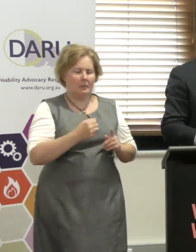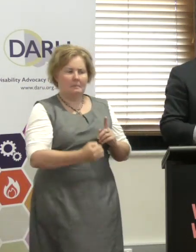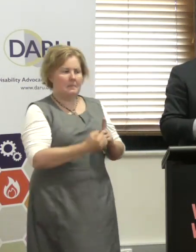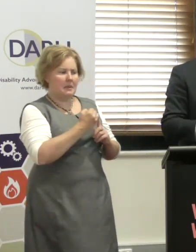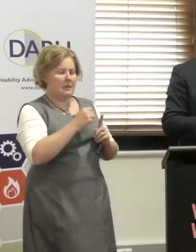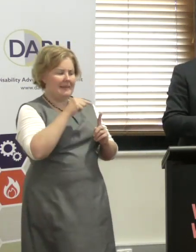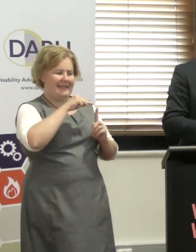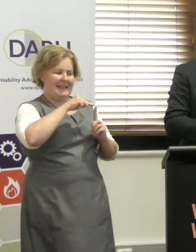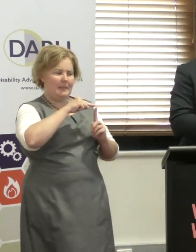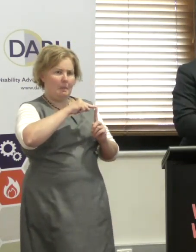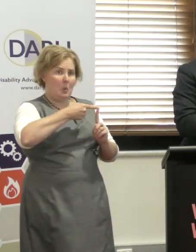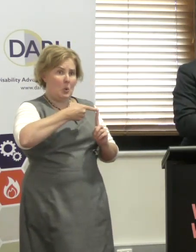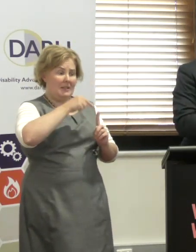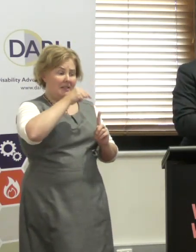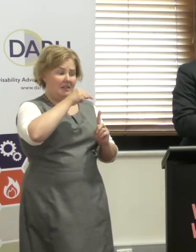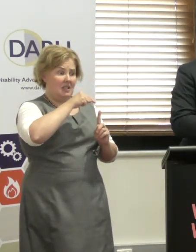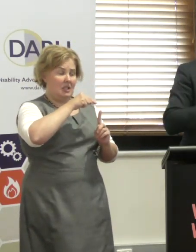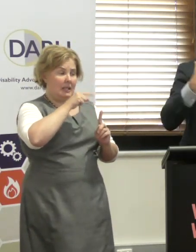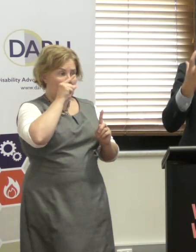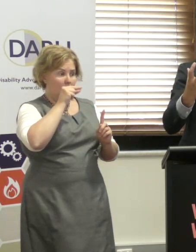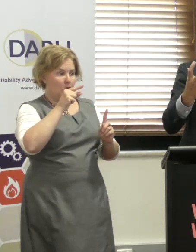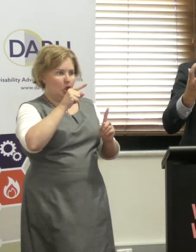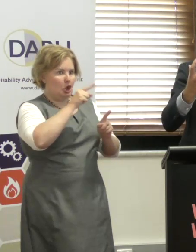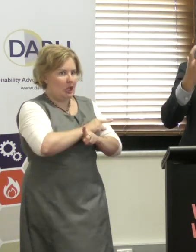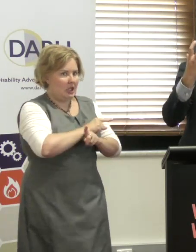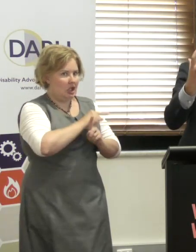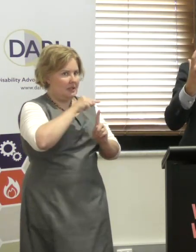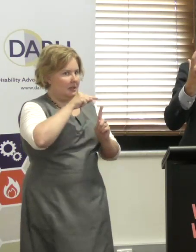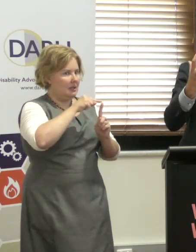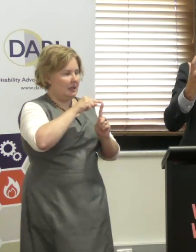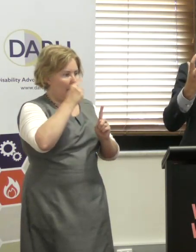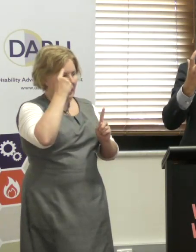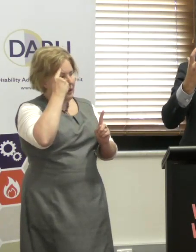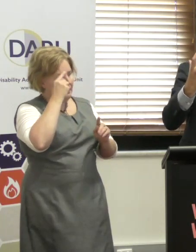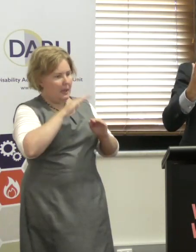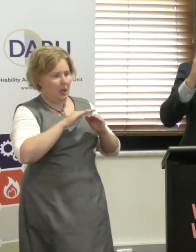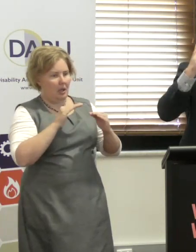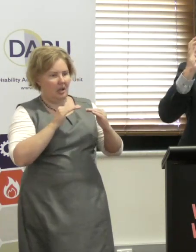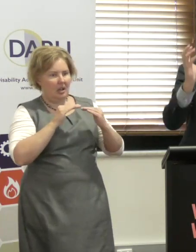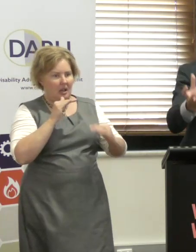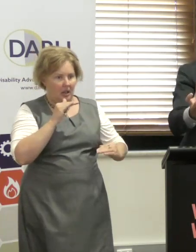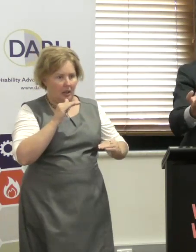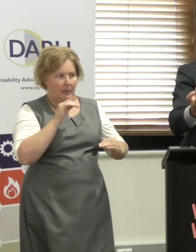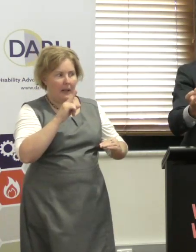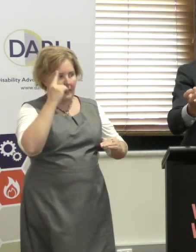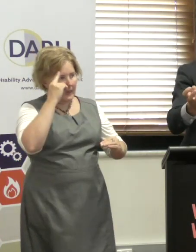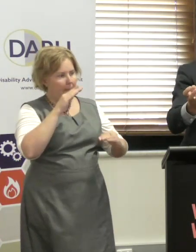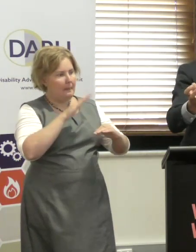And this is where we can actually move from thinking about the inequality to thinking about